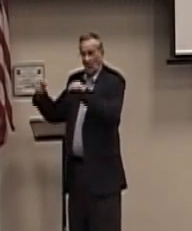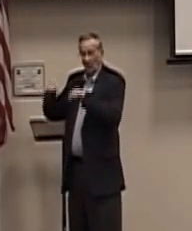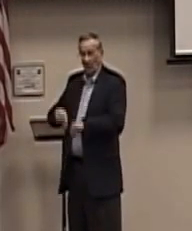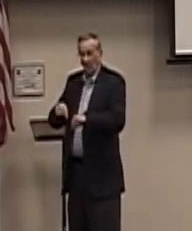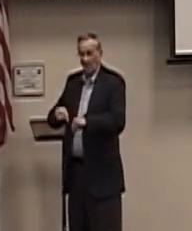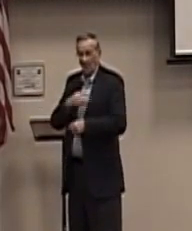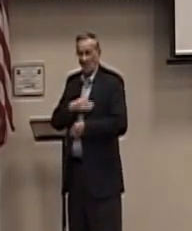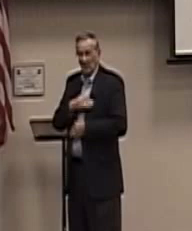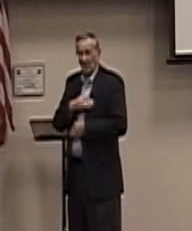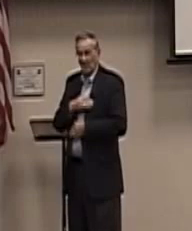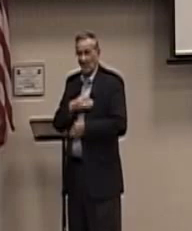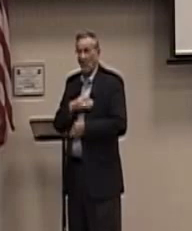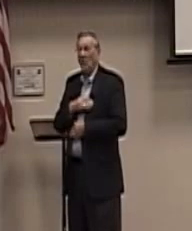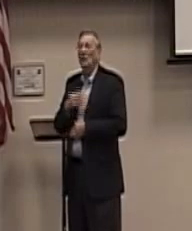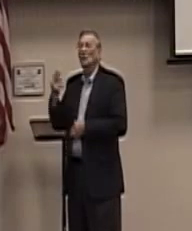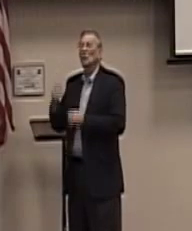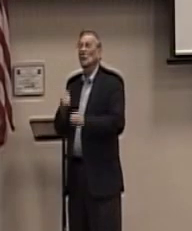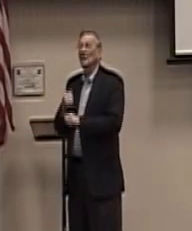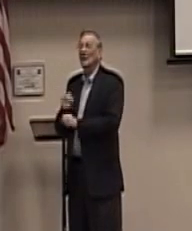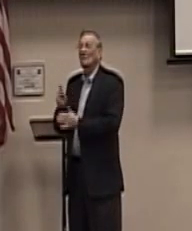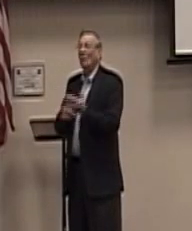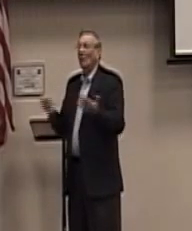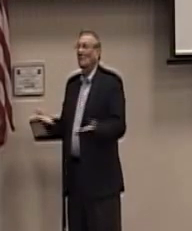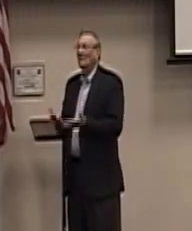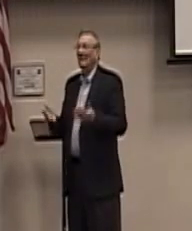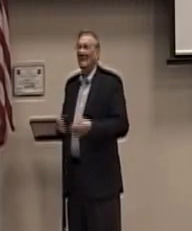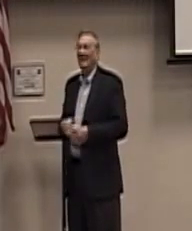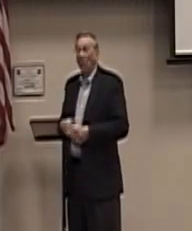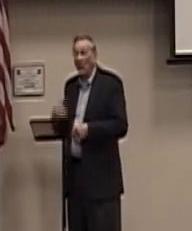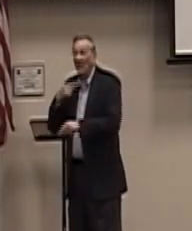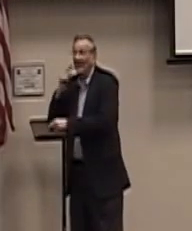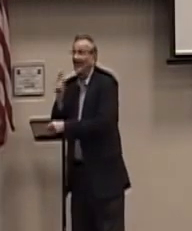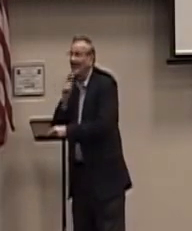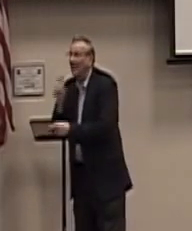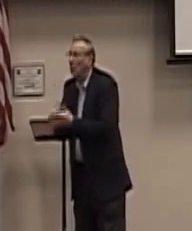come missionaries. It's called the 2-year program here at Sunset. We have a deaf program.